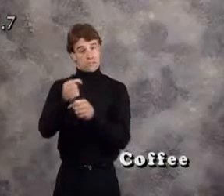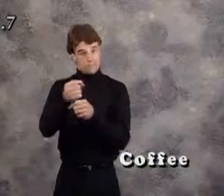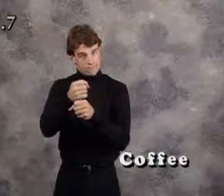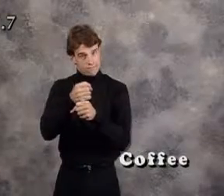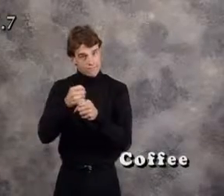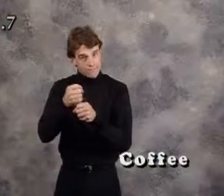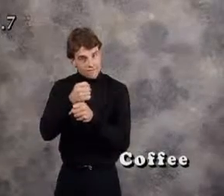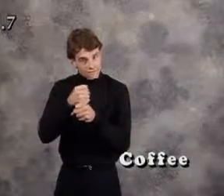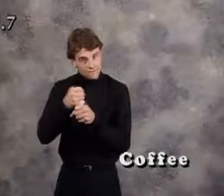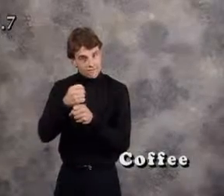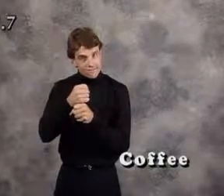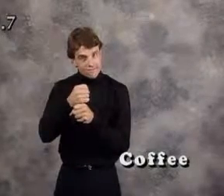Coffee.